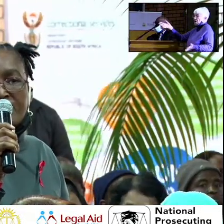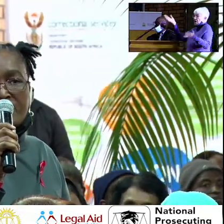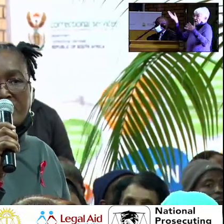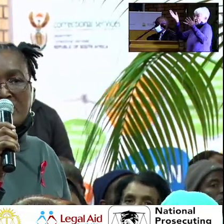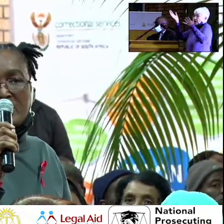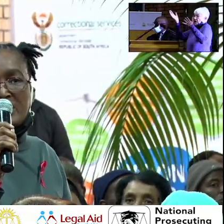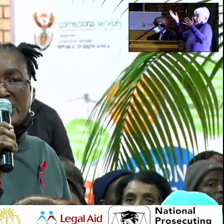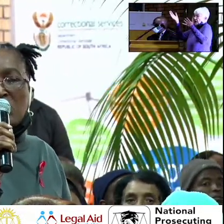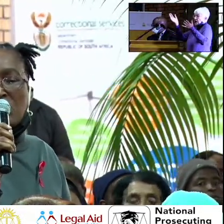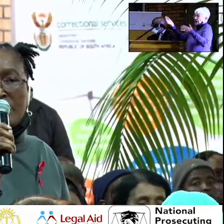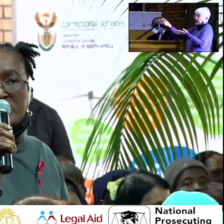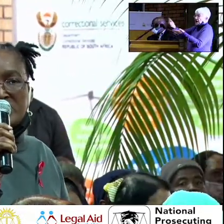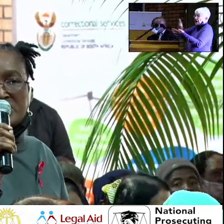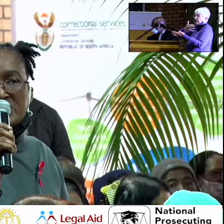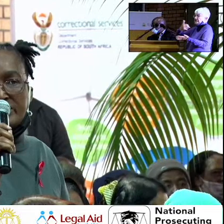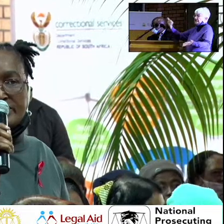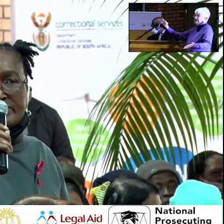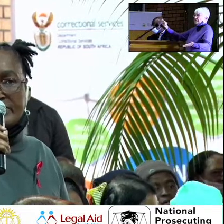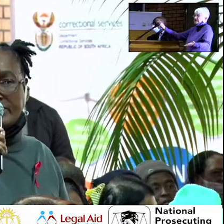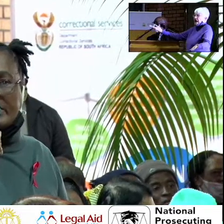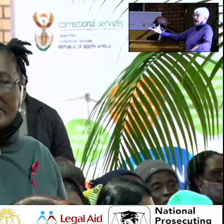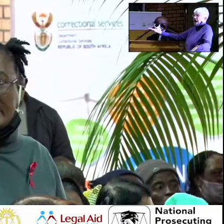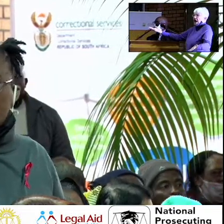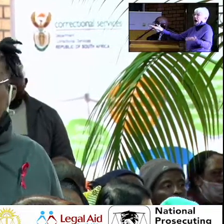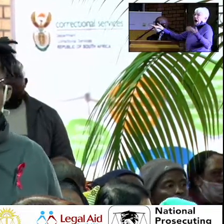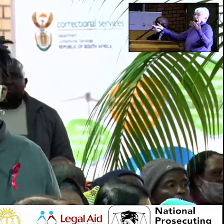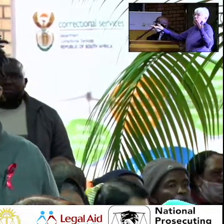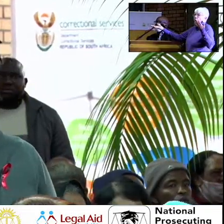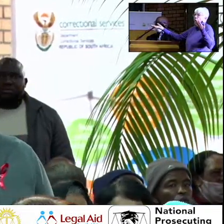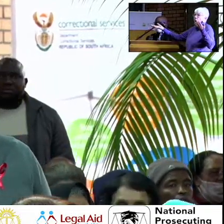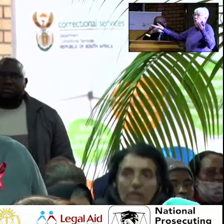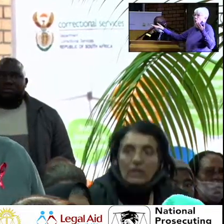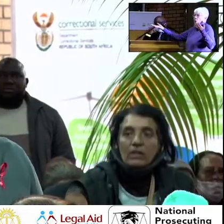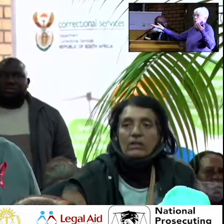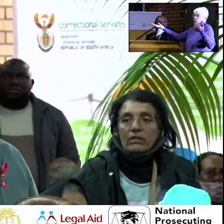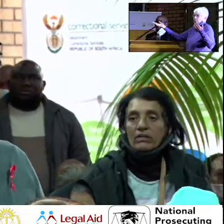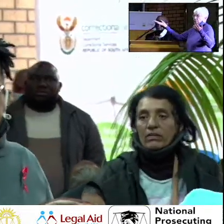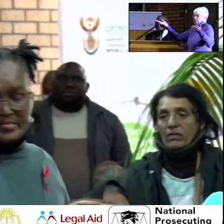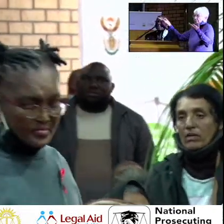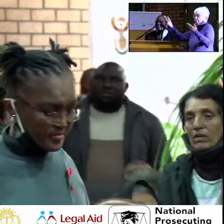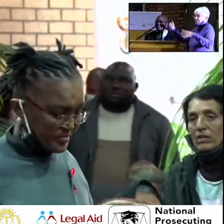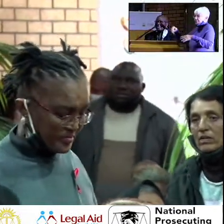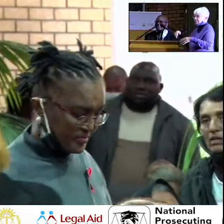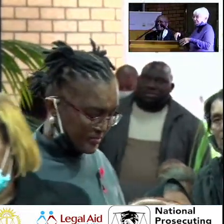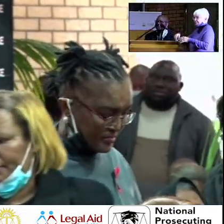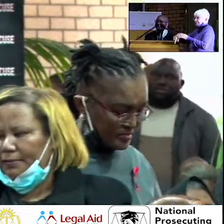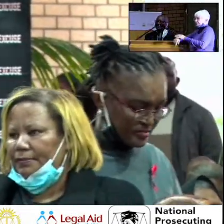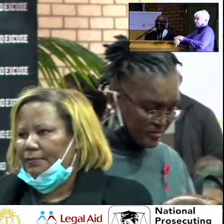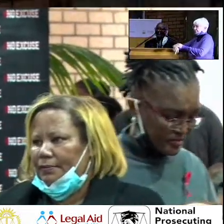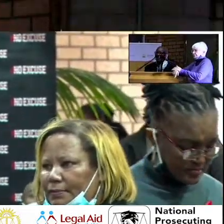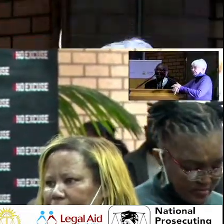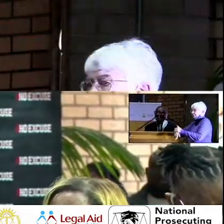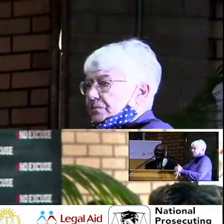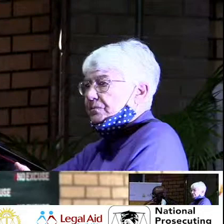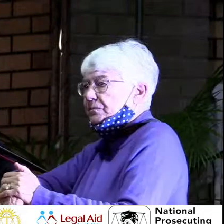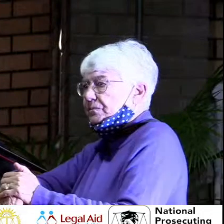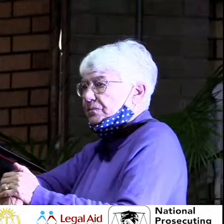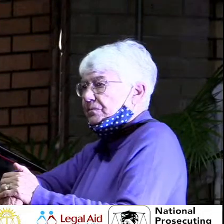safe in our community? Thank you. Thank you very much. Number 4.